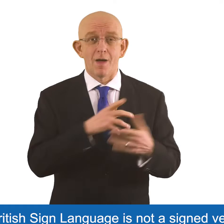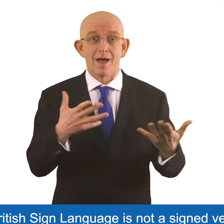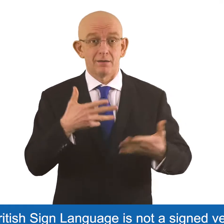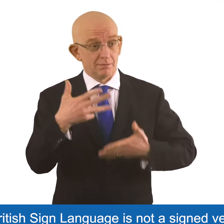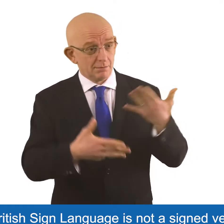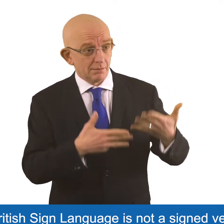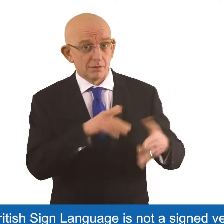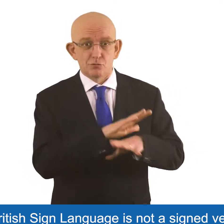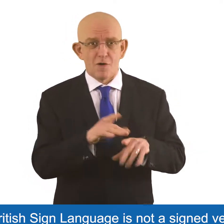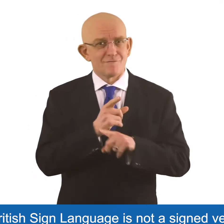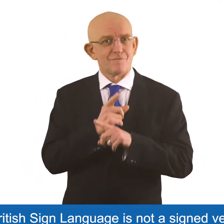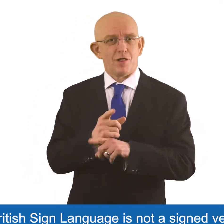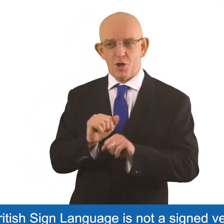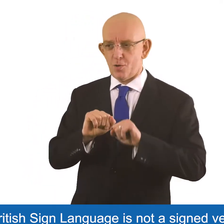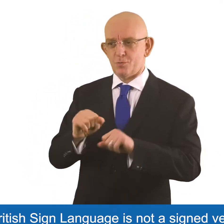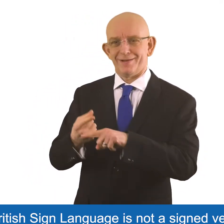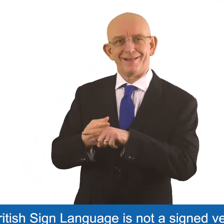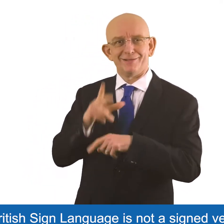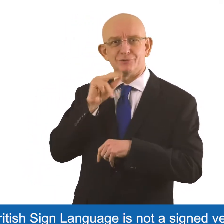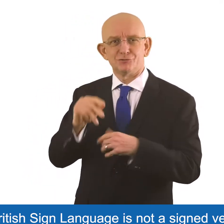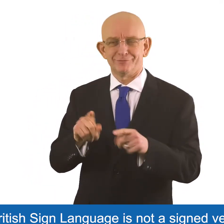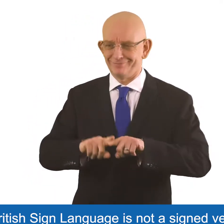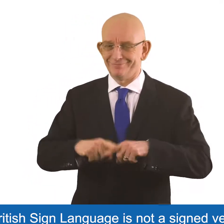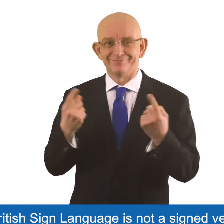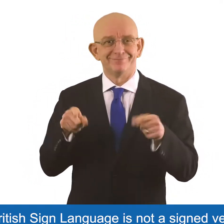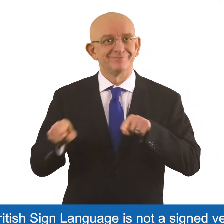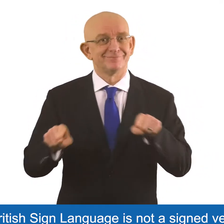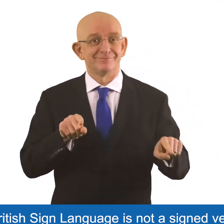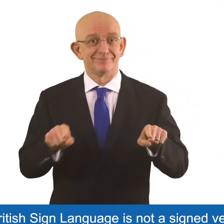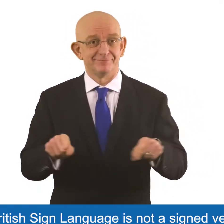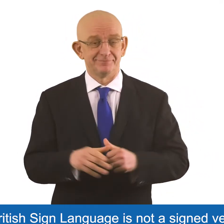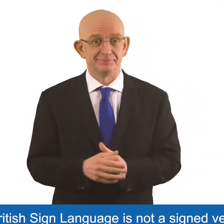as British Sign Language is not a signed version of written or spoken English.